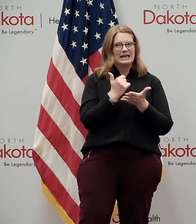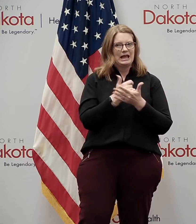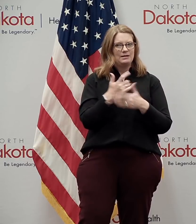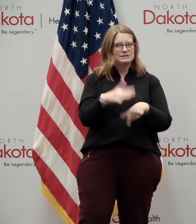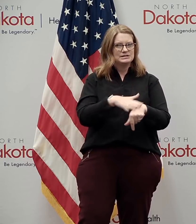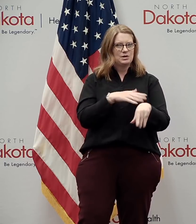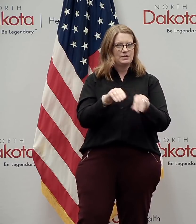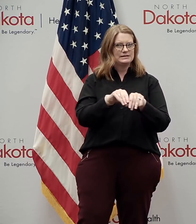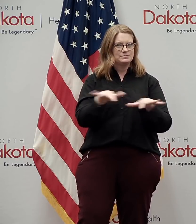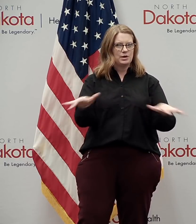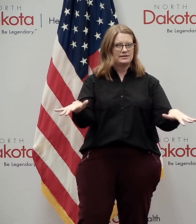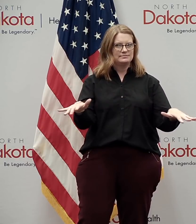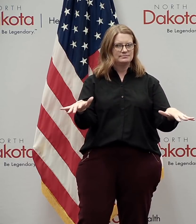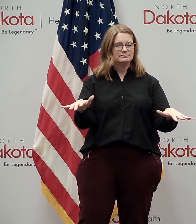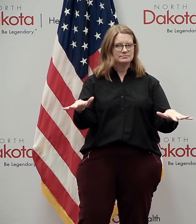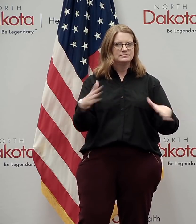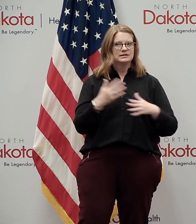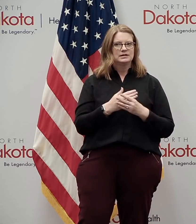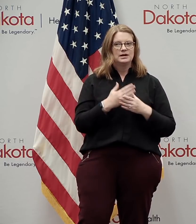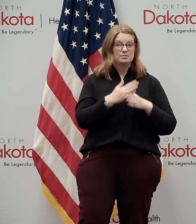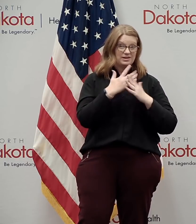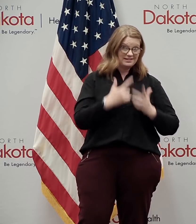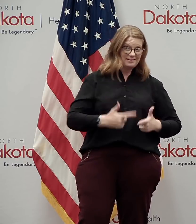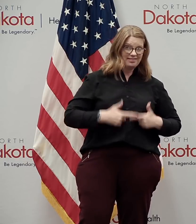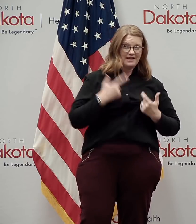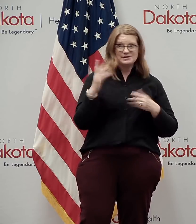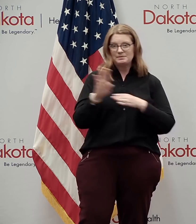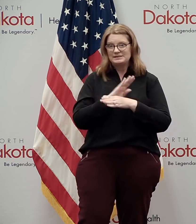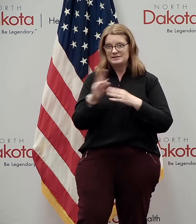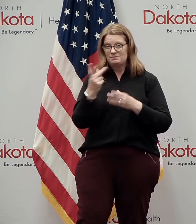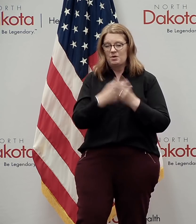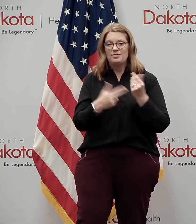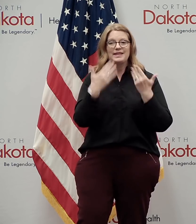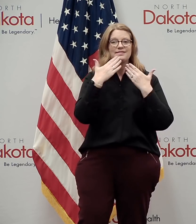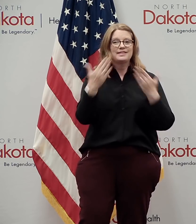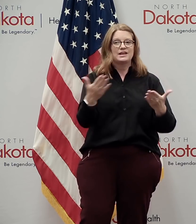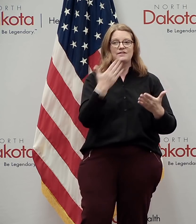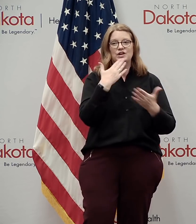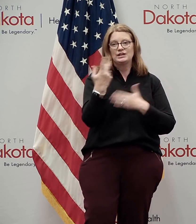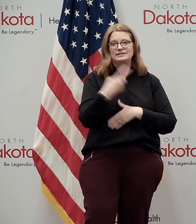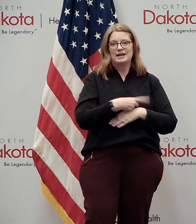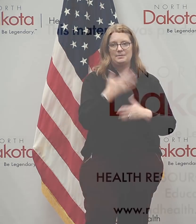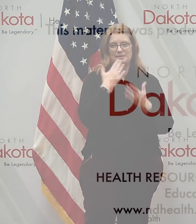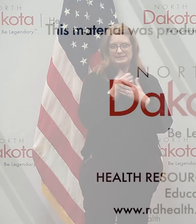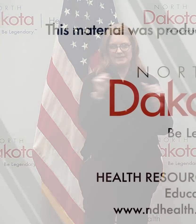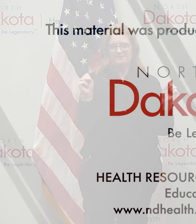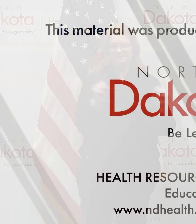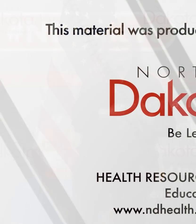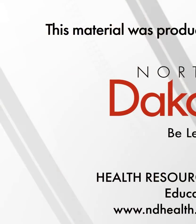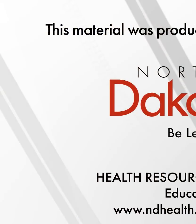slow the spread and protect both lives and livelihoods. Thank you very much. Have a great day. Be safe.